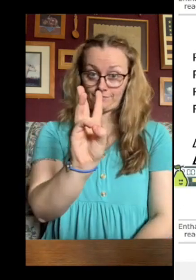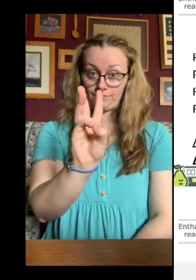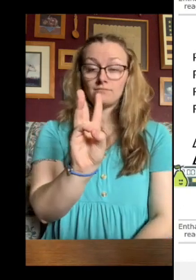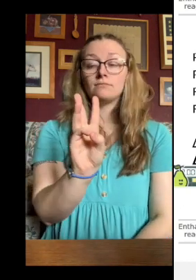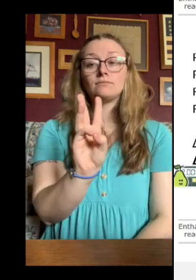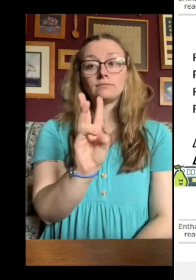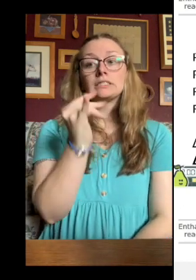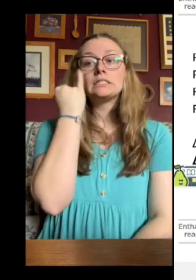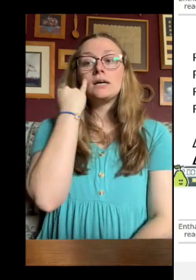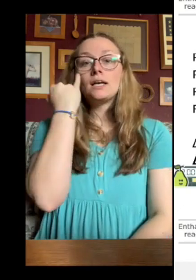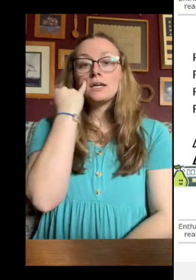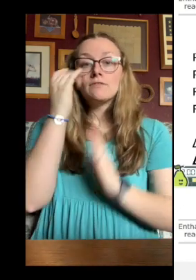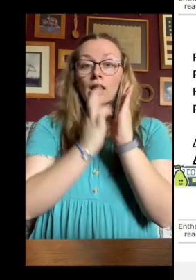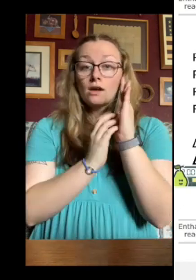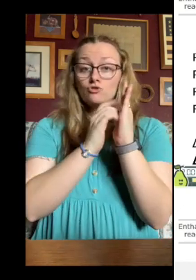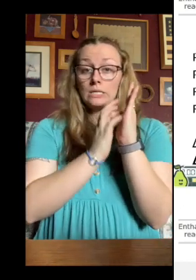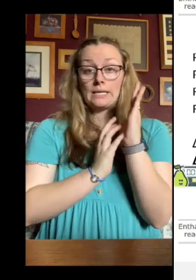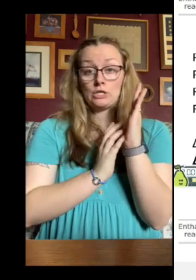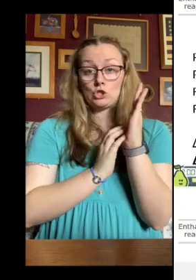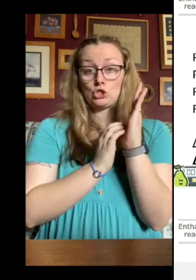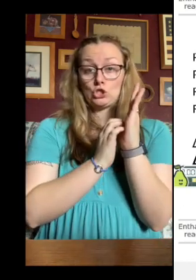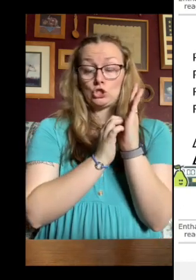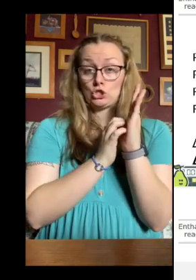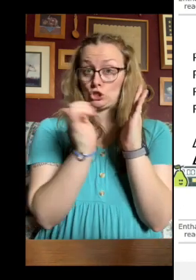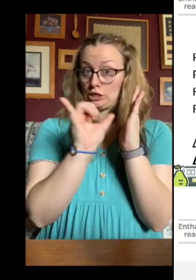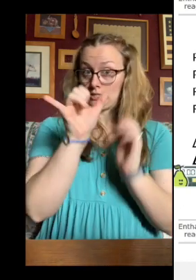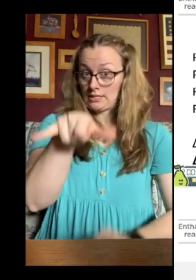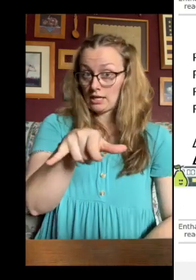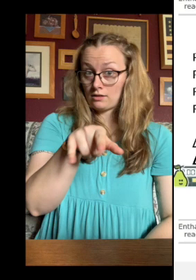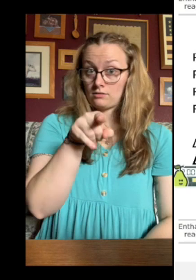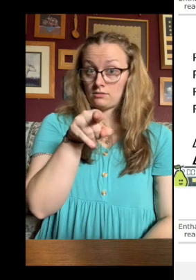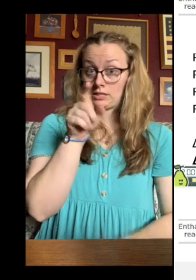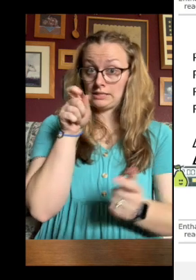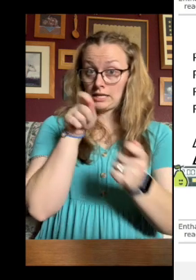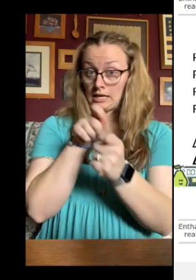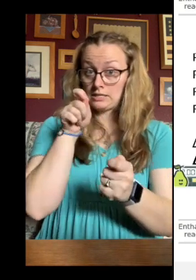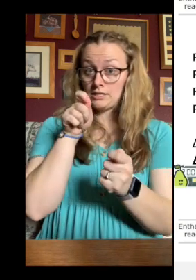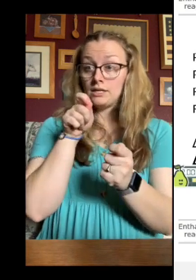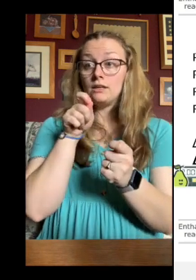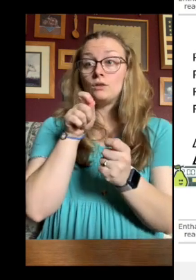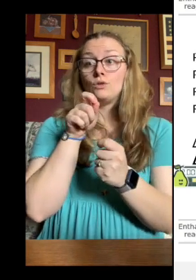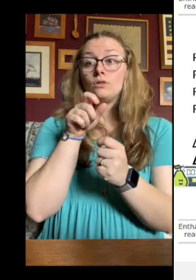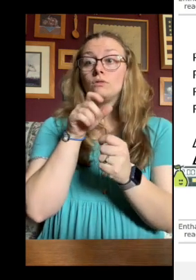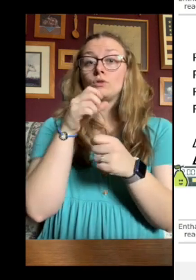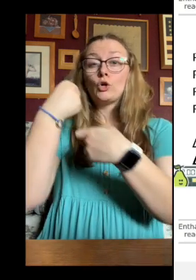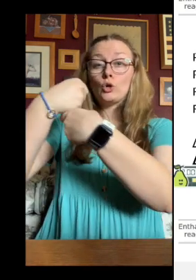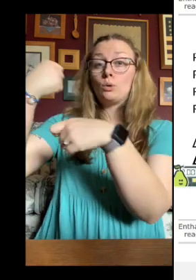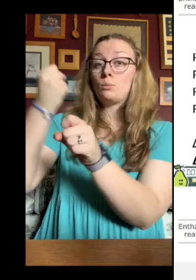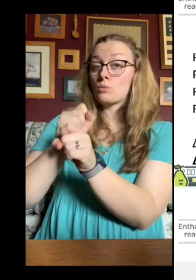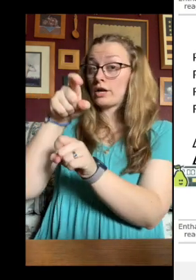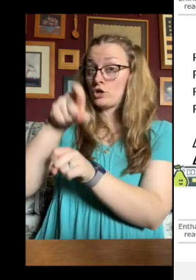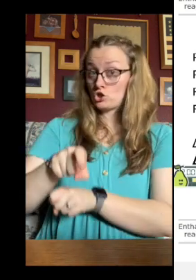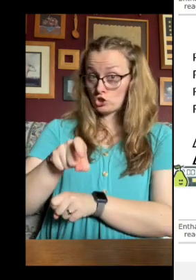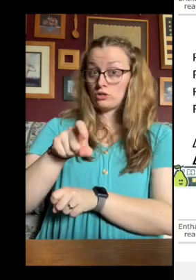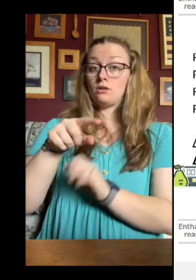your calculator, just like this, your product should value at negative